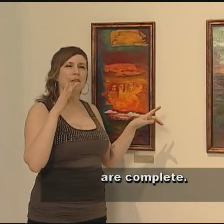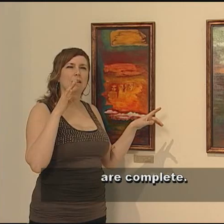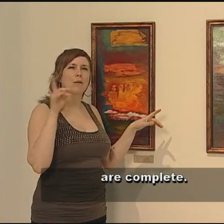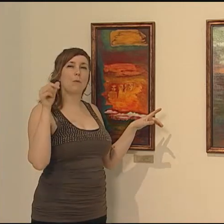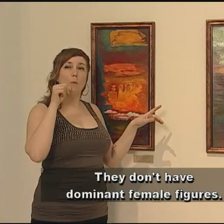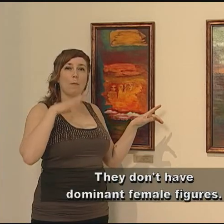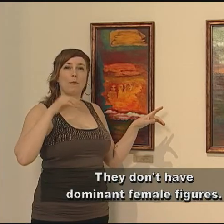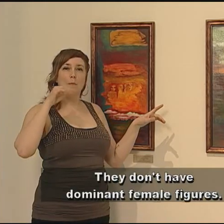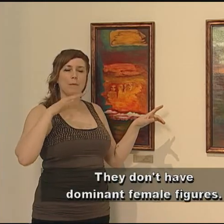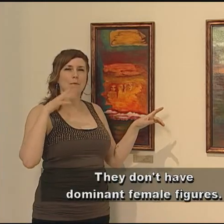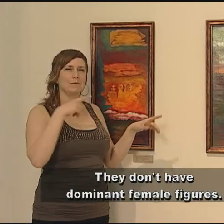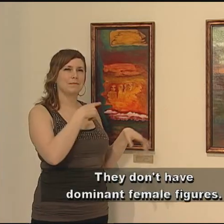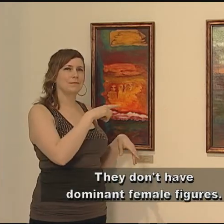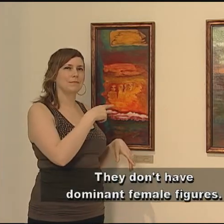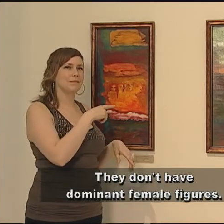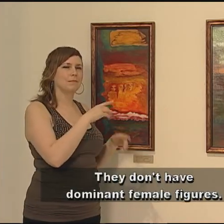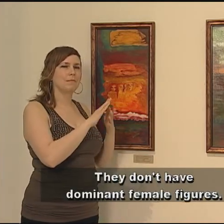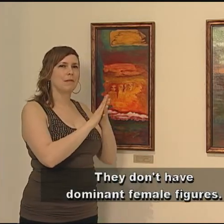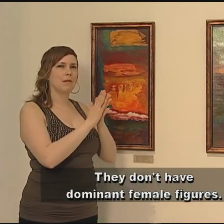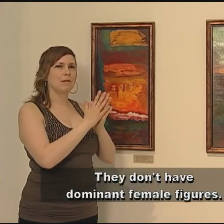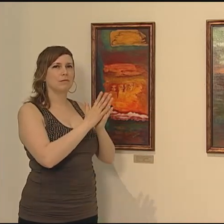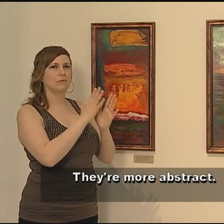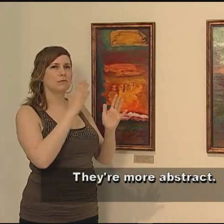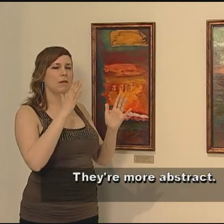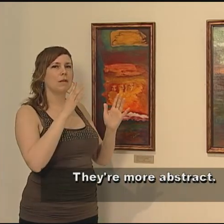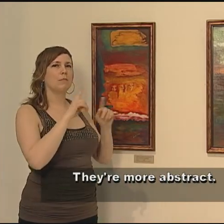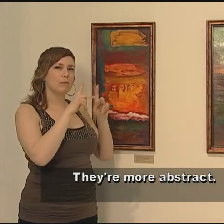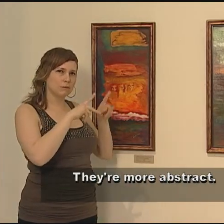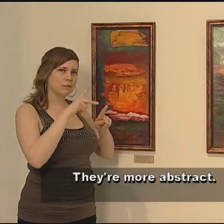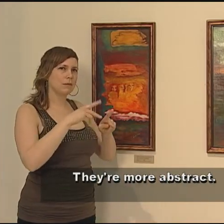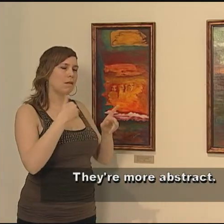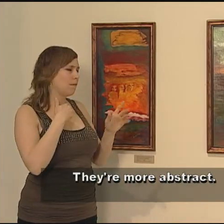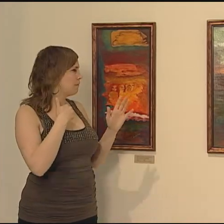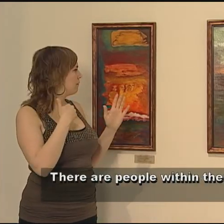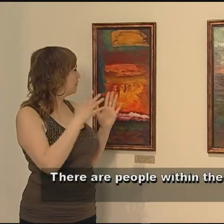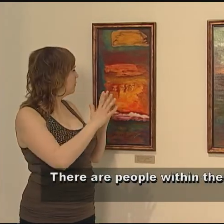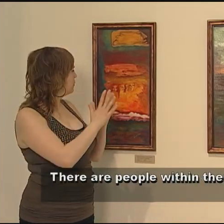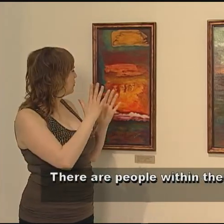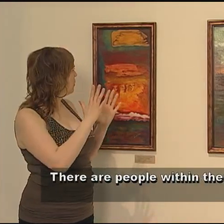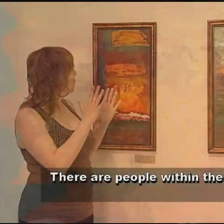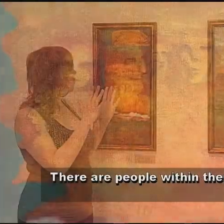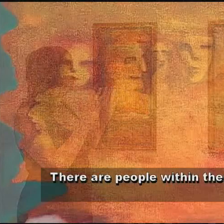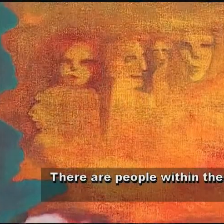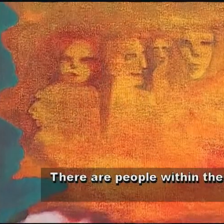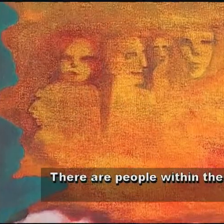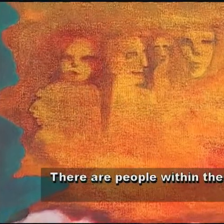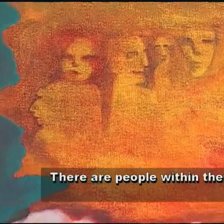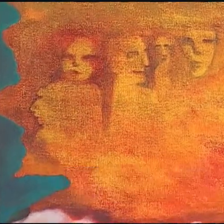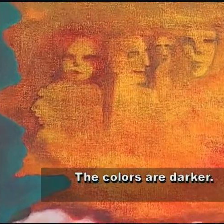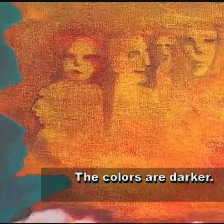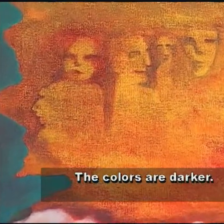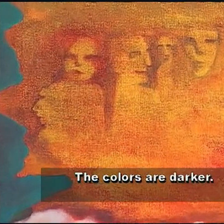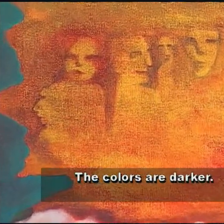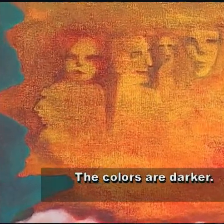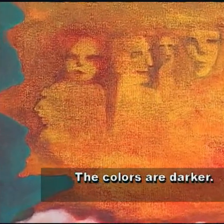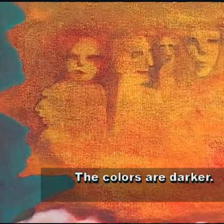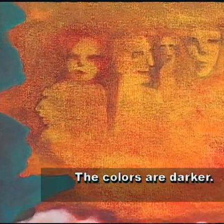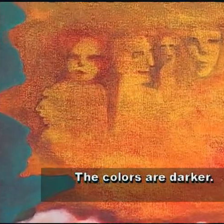complete. They don't have dominant female figures, they're more abstract. There are people within them. The colors